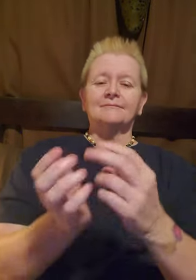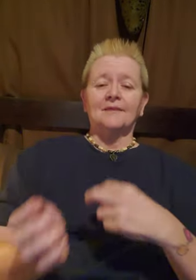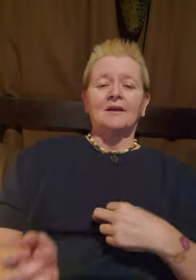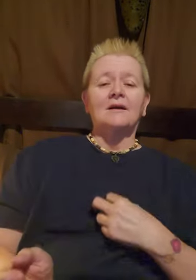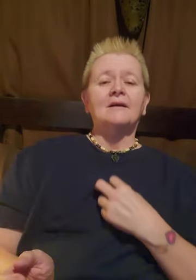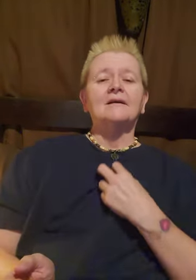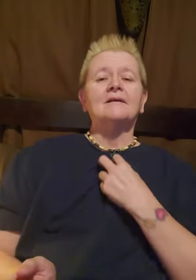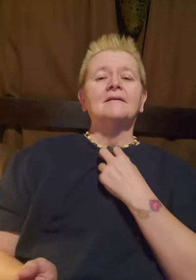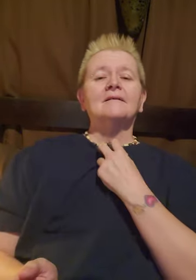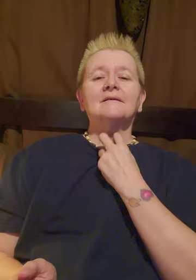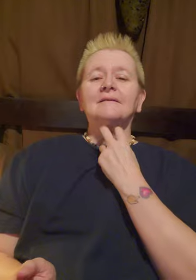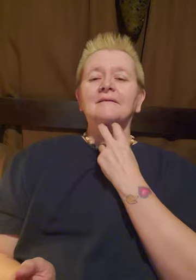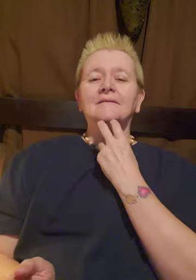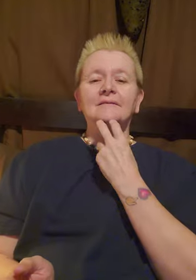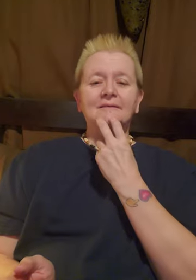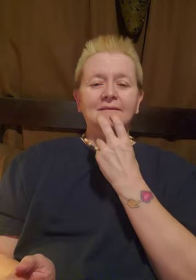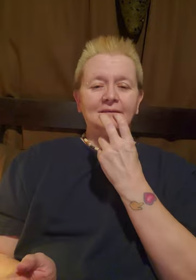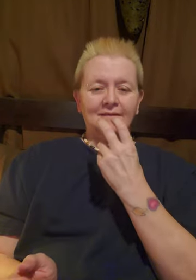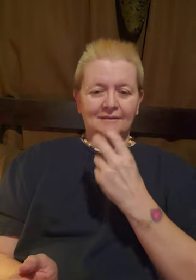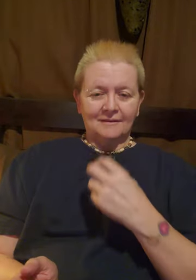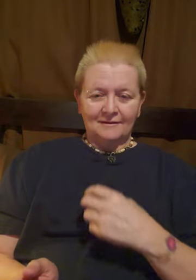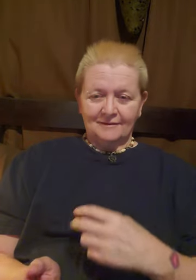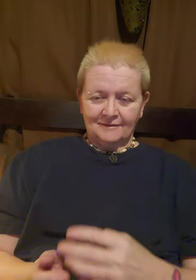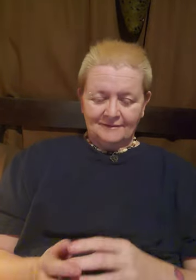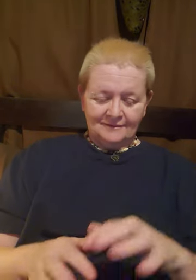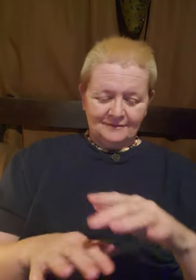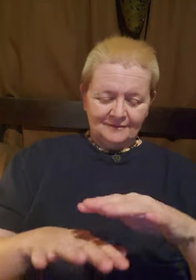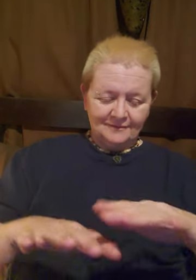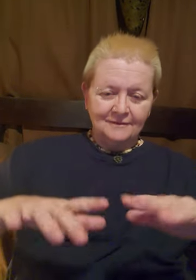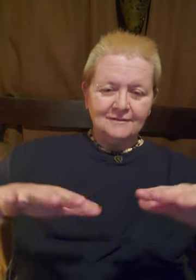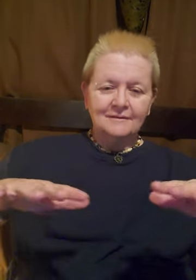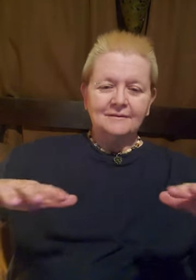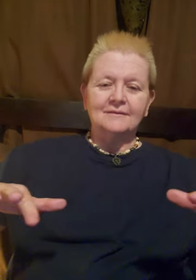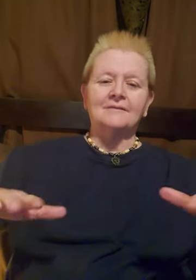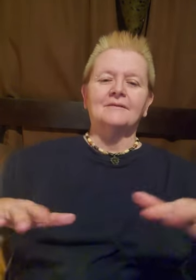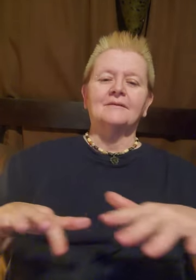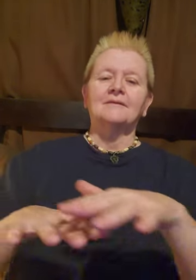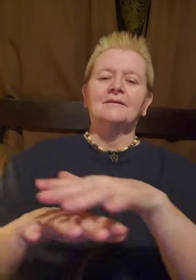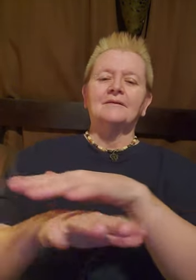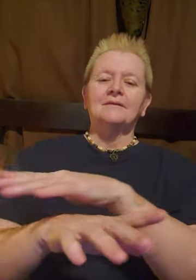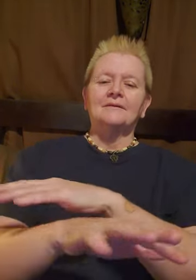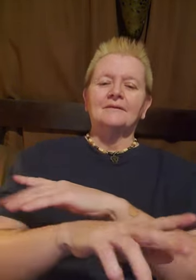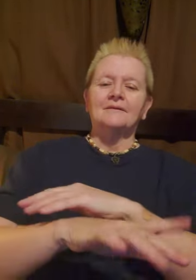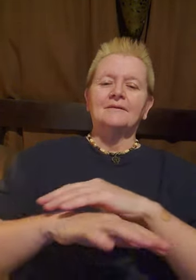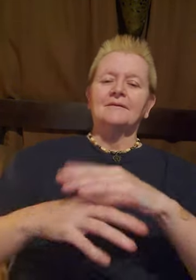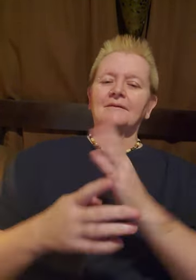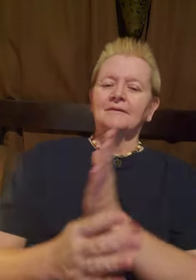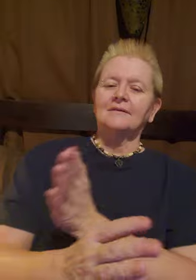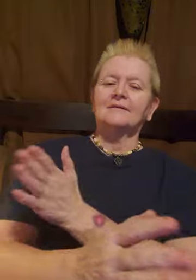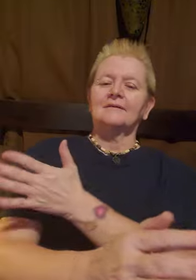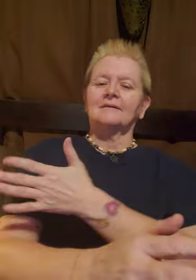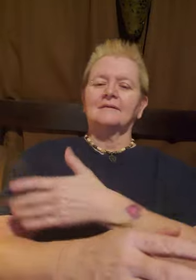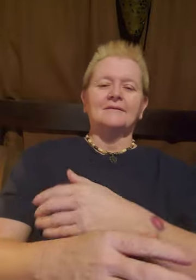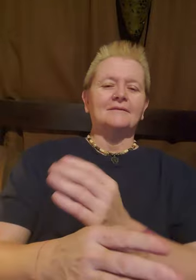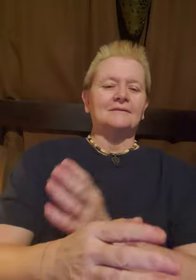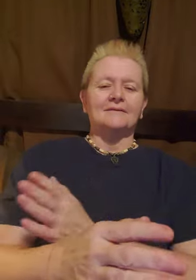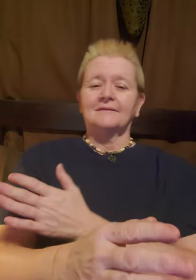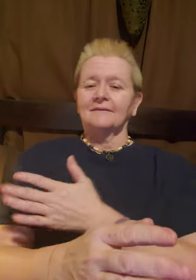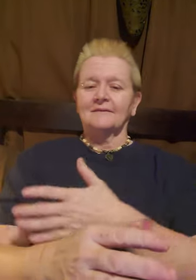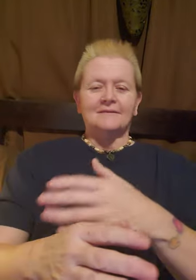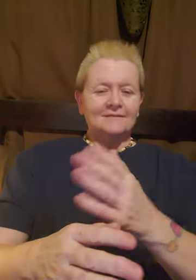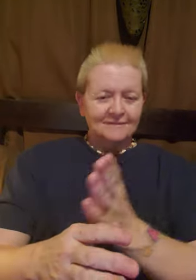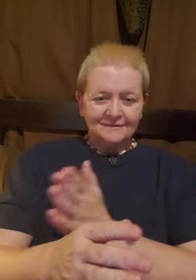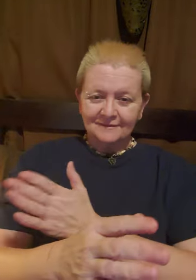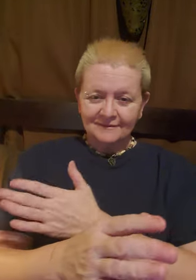oh.